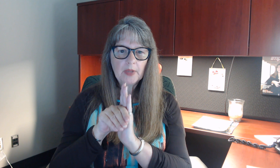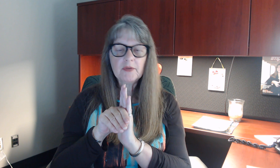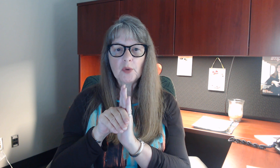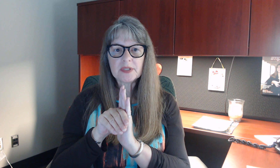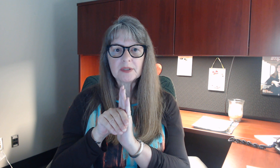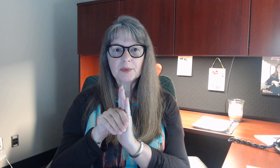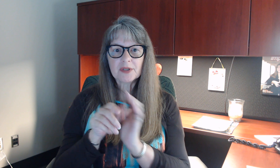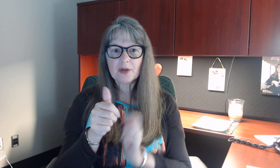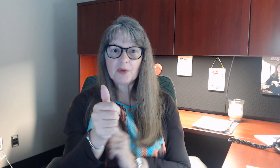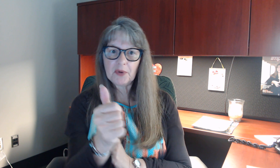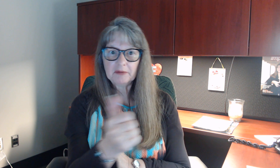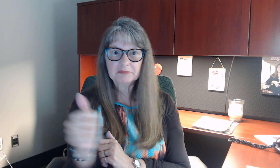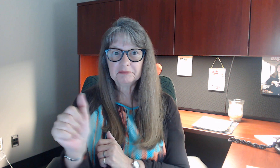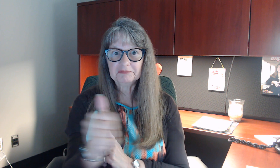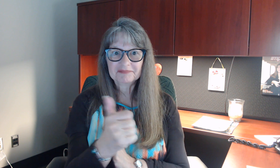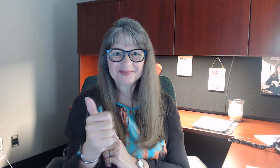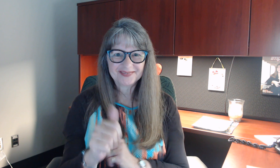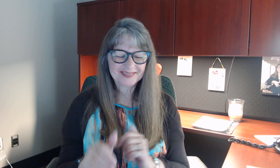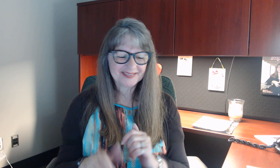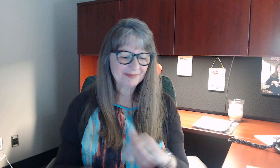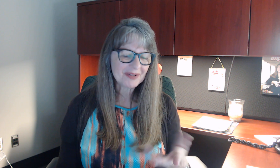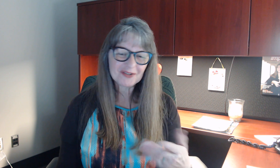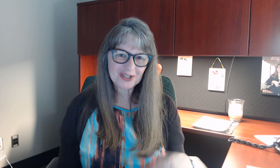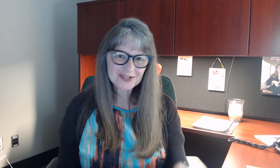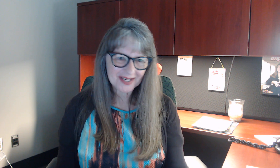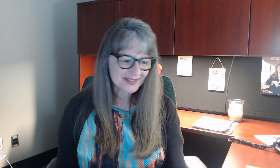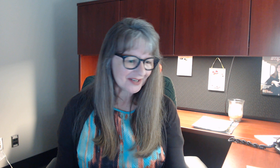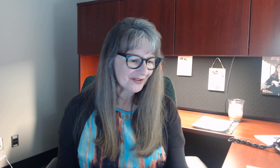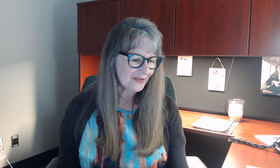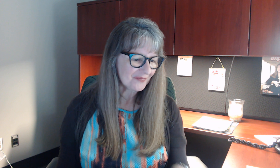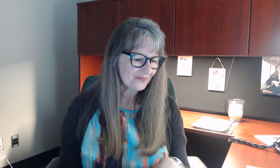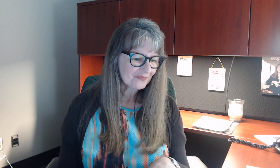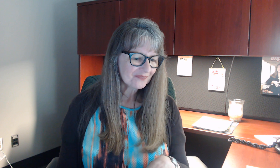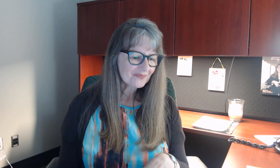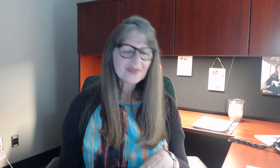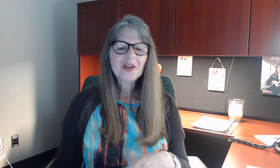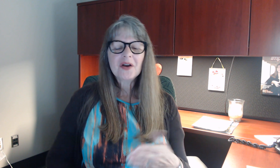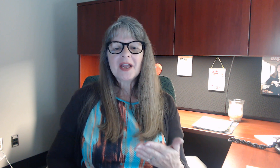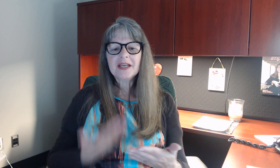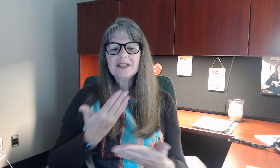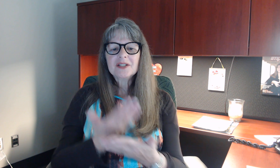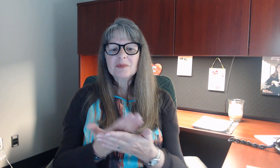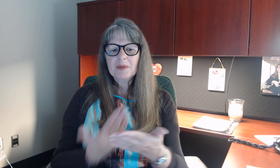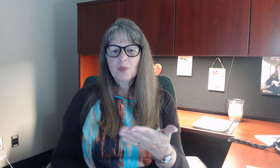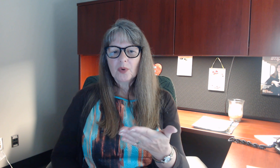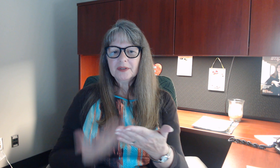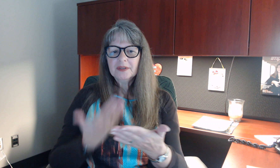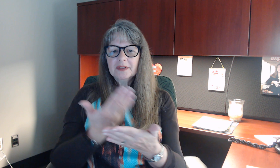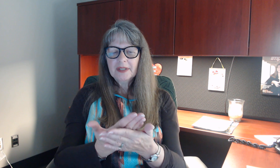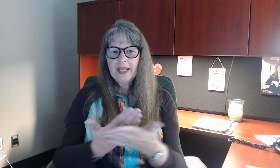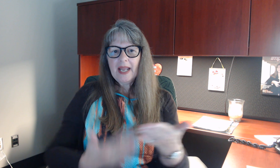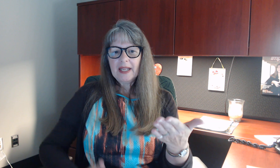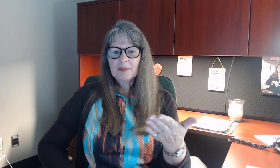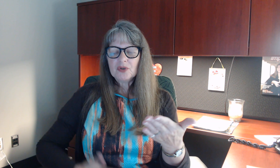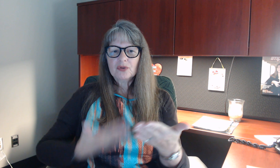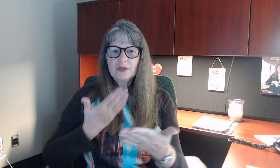though it's with a cell phone now. Maybe they'll change signs, I don't know. And to be born, and it comes usually from